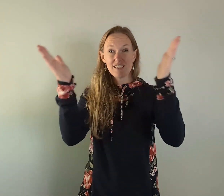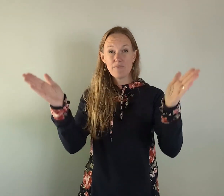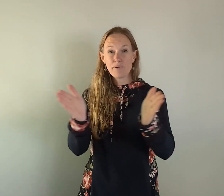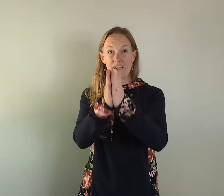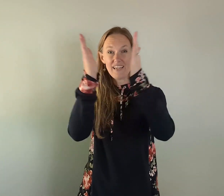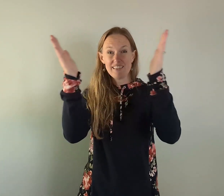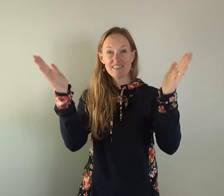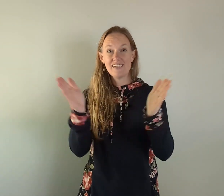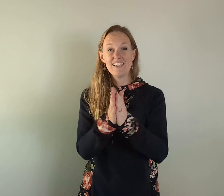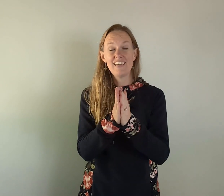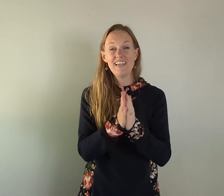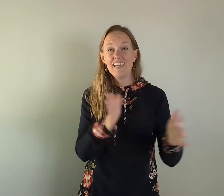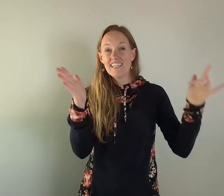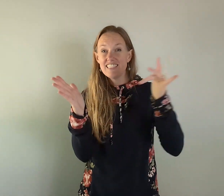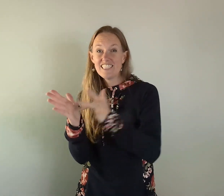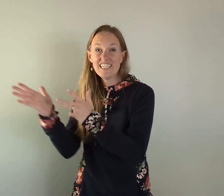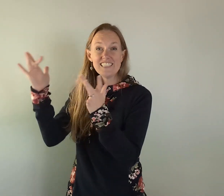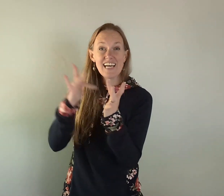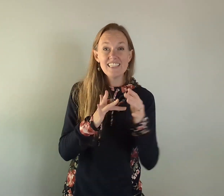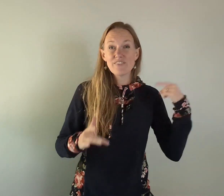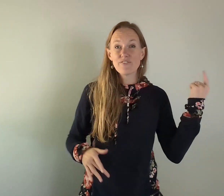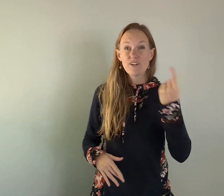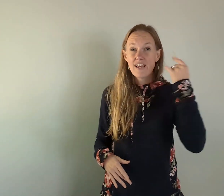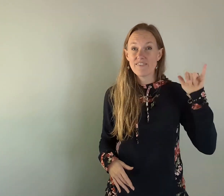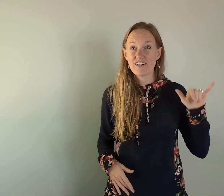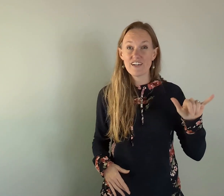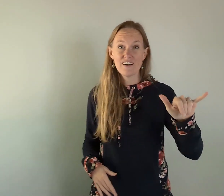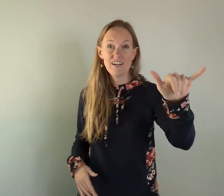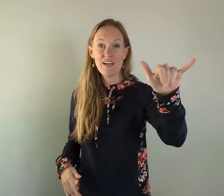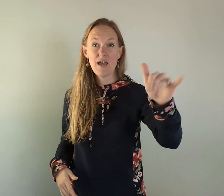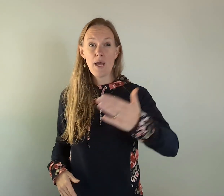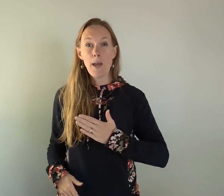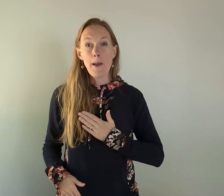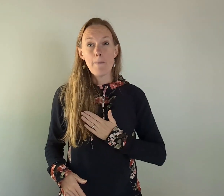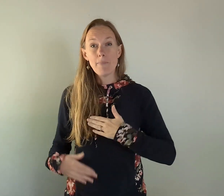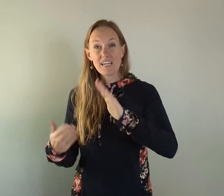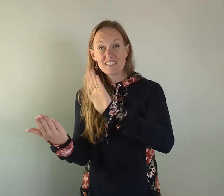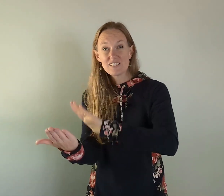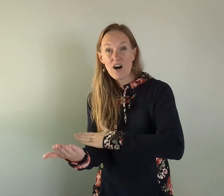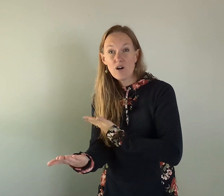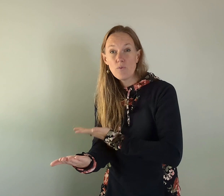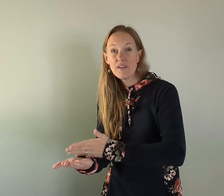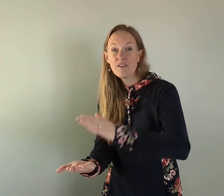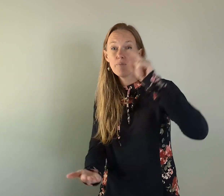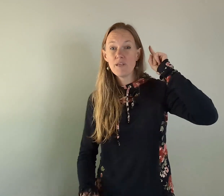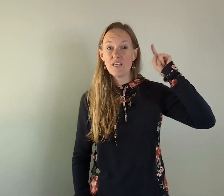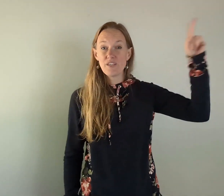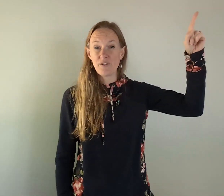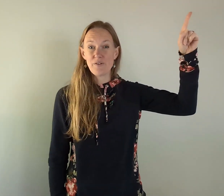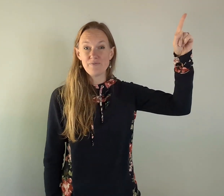of praise. Jesus forever, my song will be you.